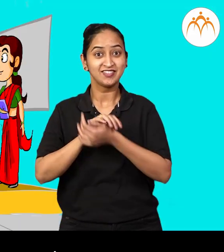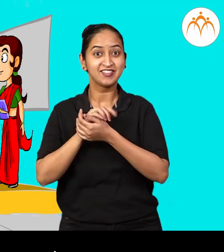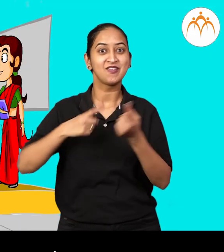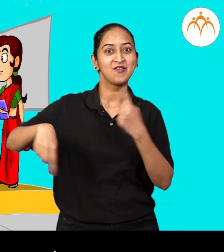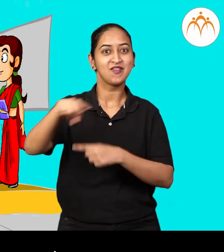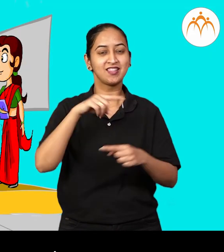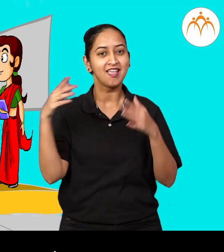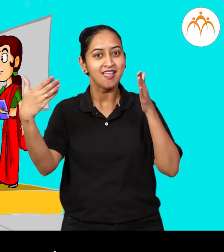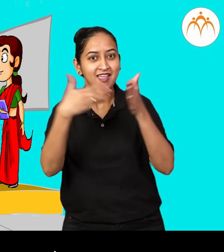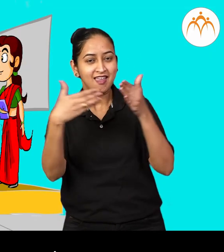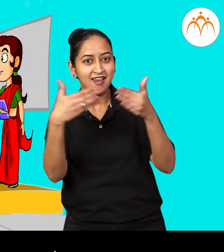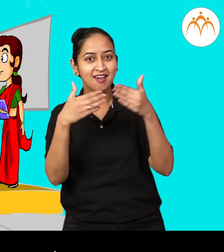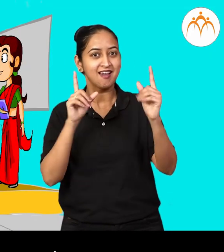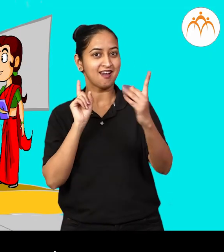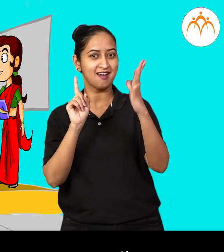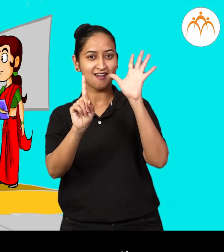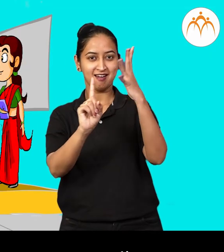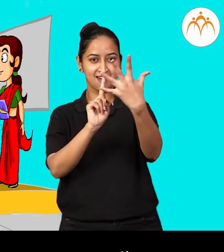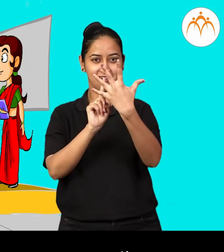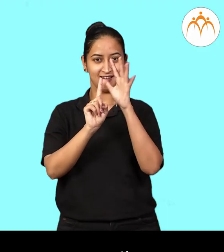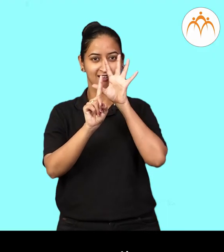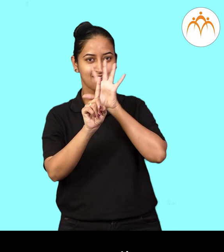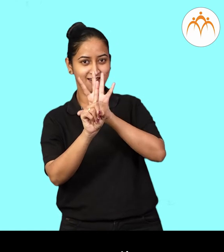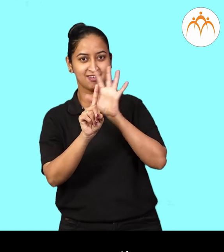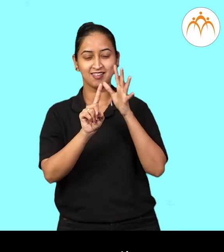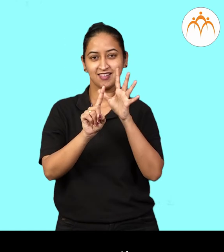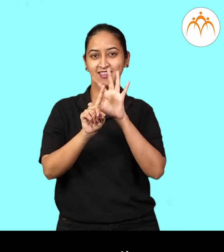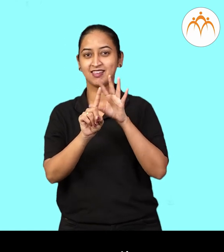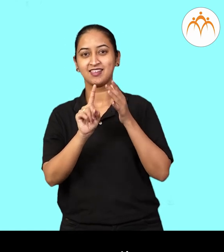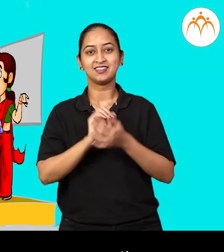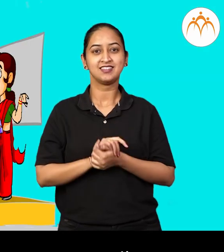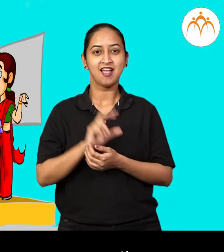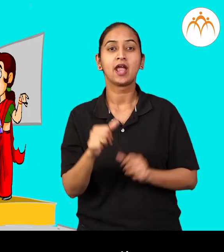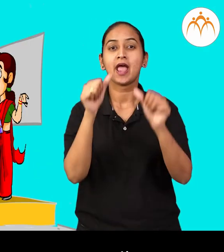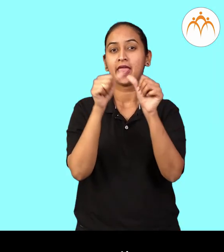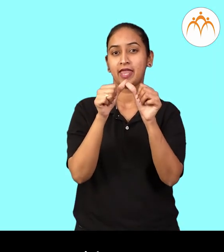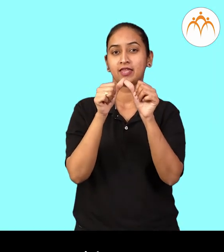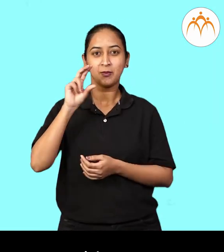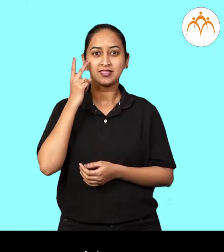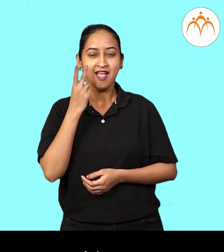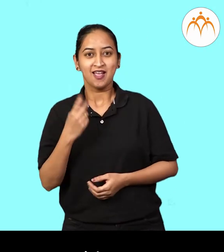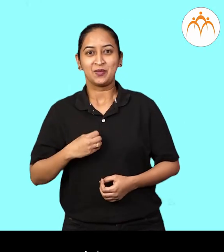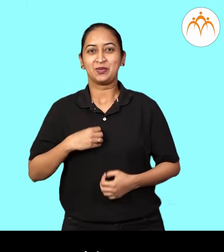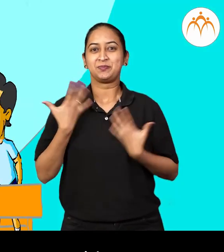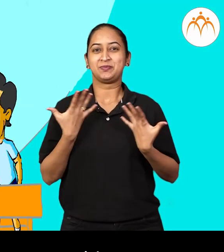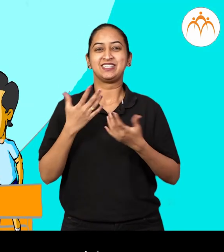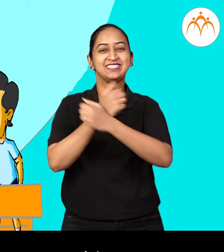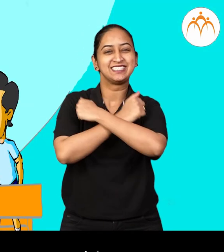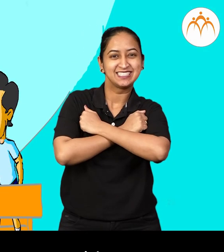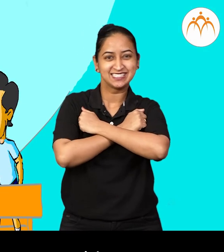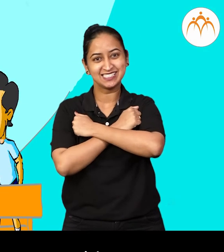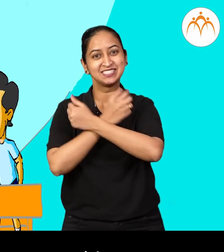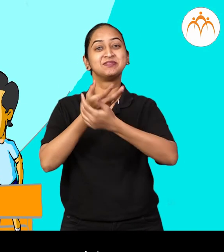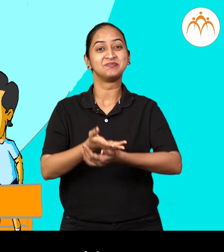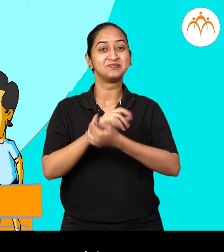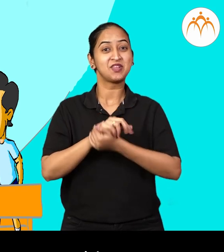He felt very good. The teacher gave him a warm smile. All the children came near